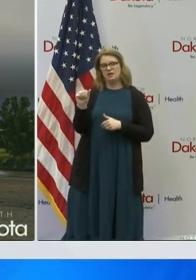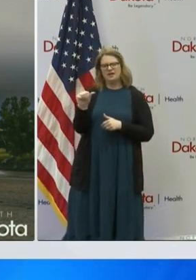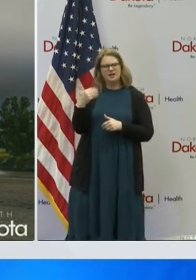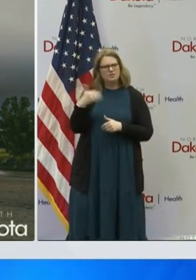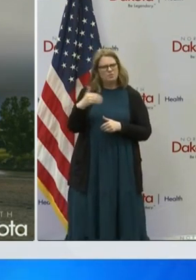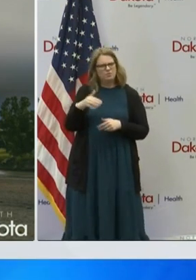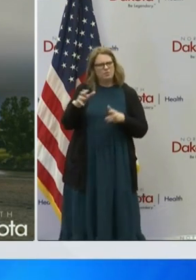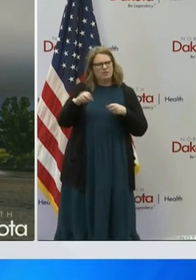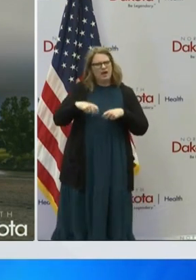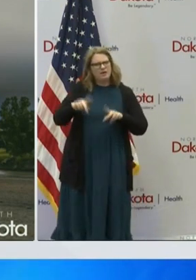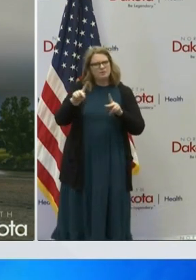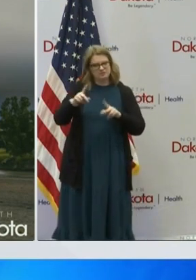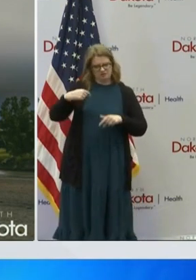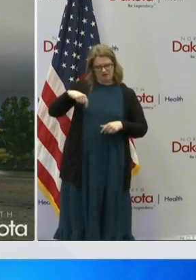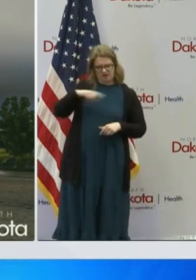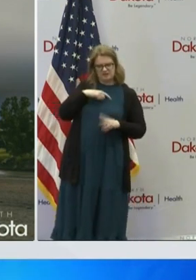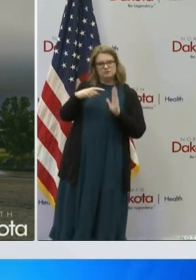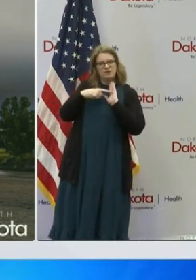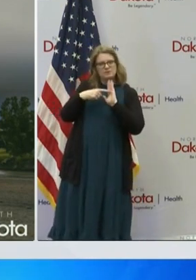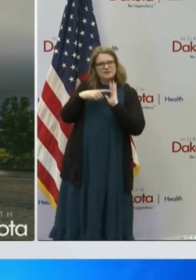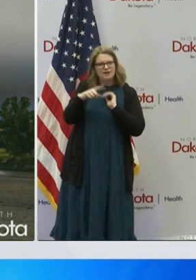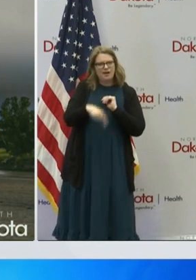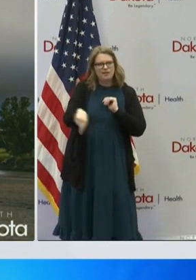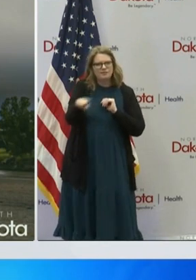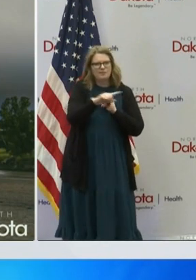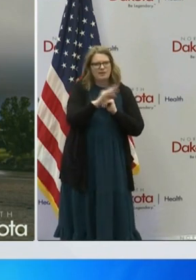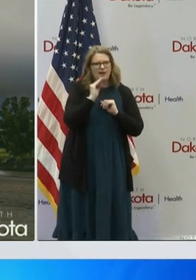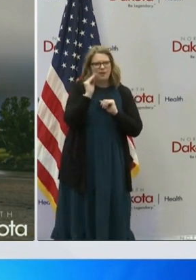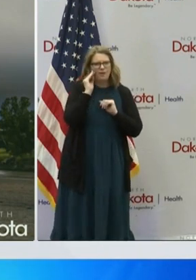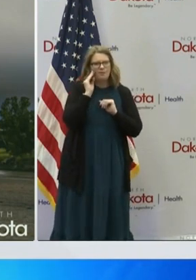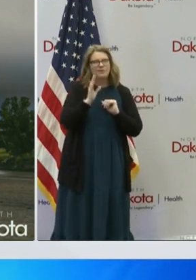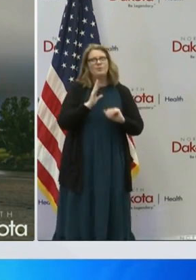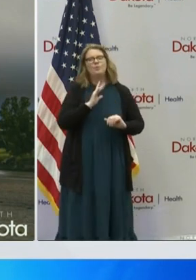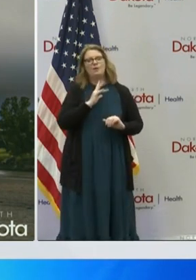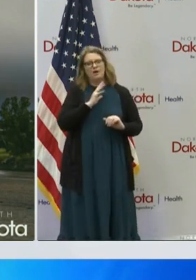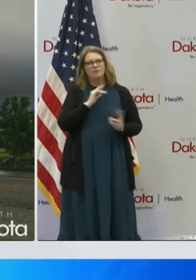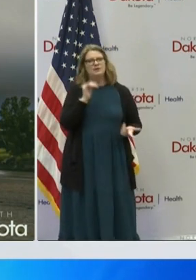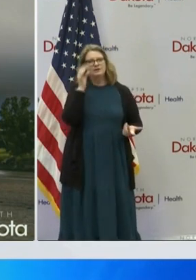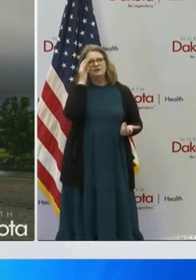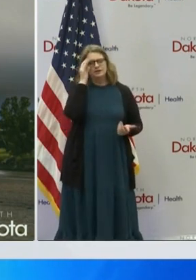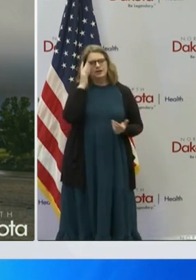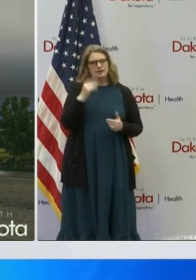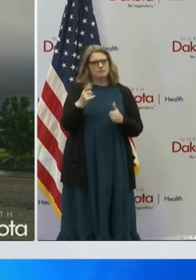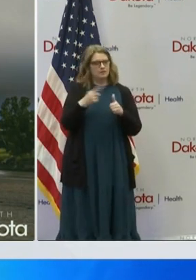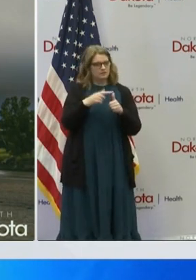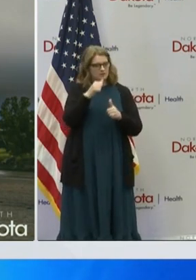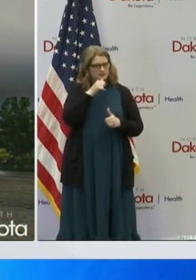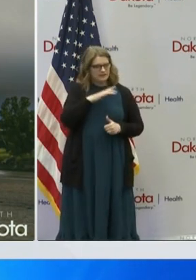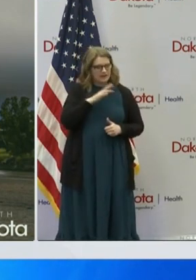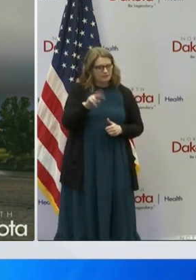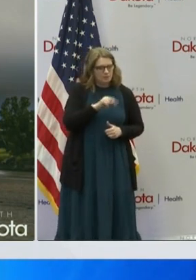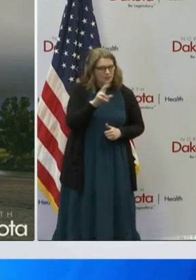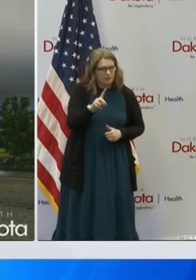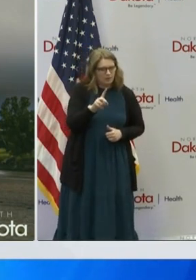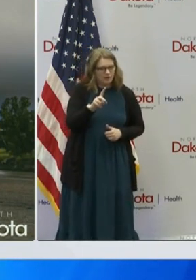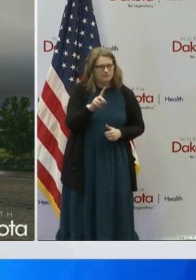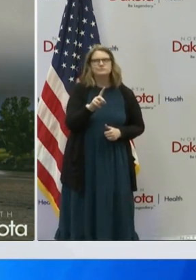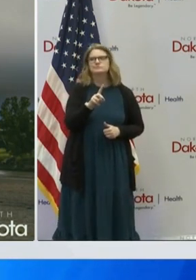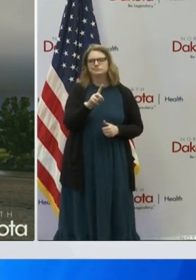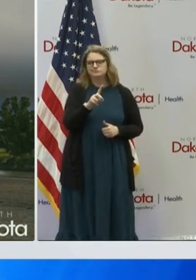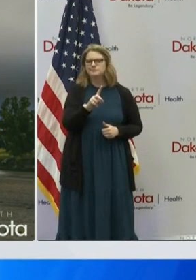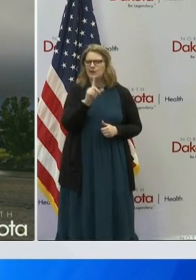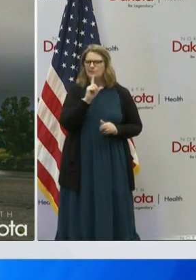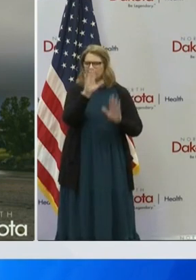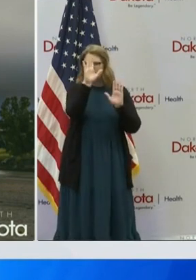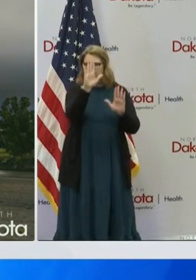opportunity for us to represent all of you, and I have to say the First Lady of North Dakota also doing a fantastic